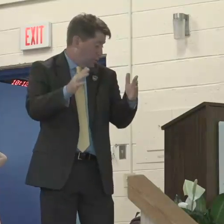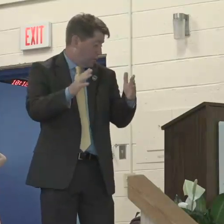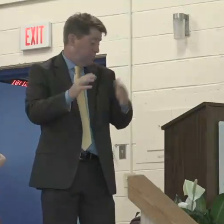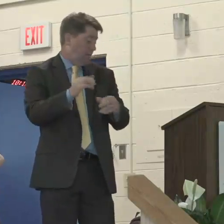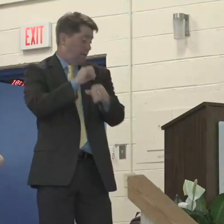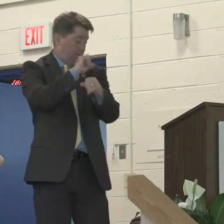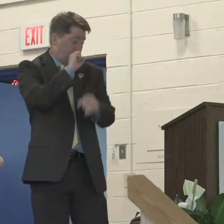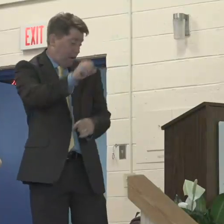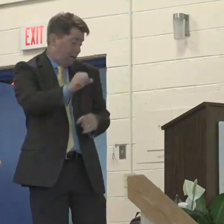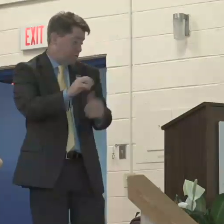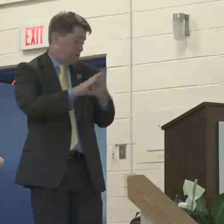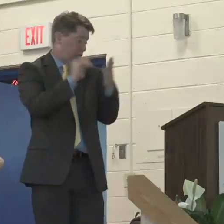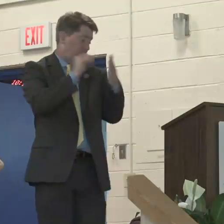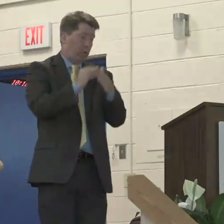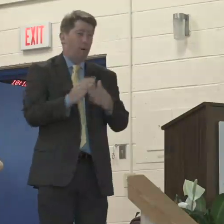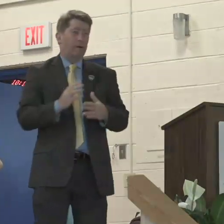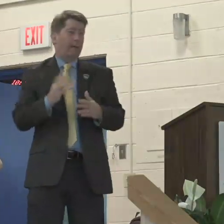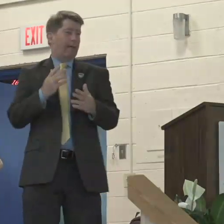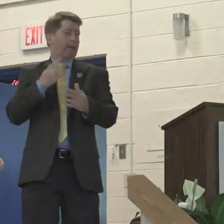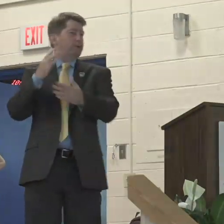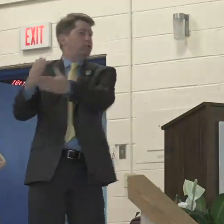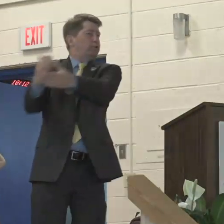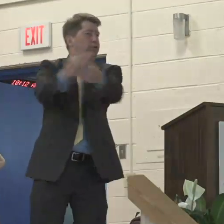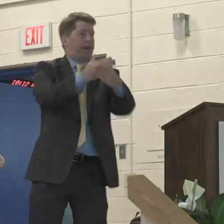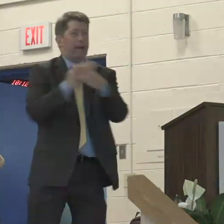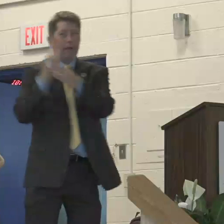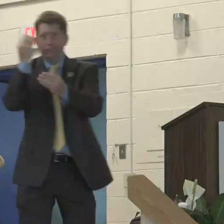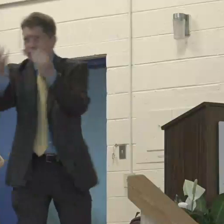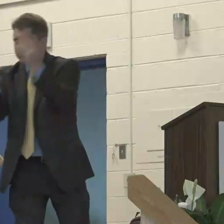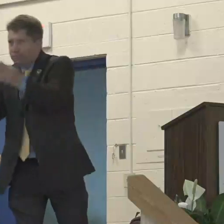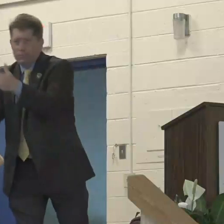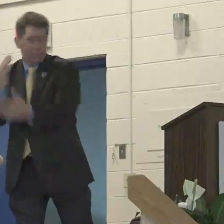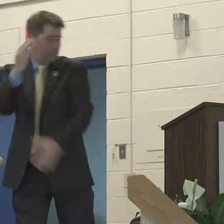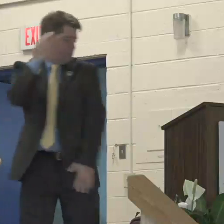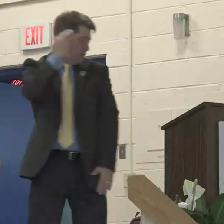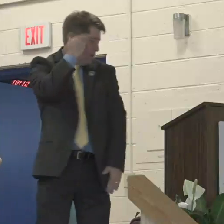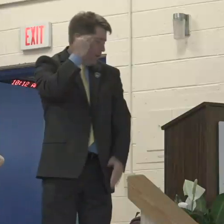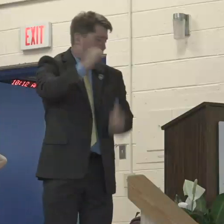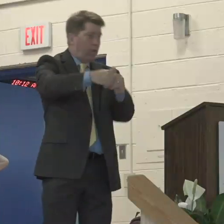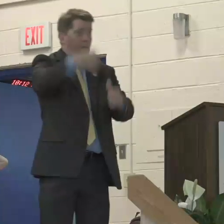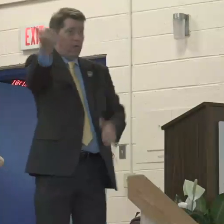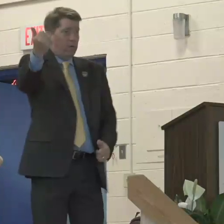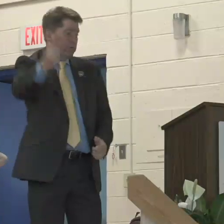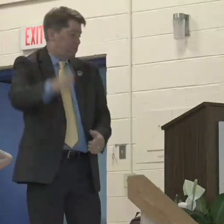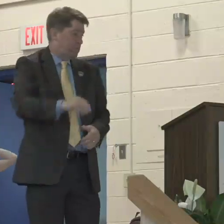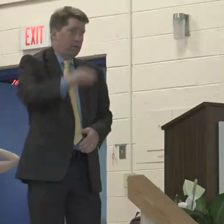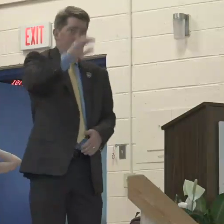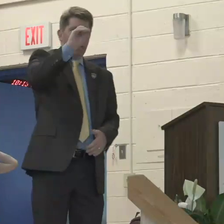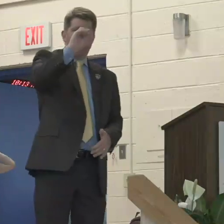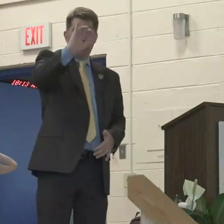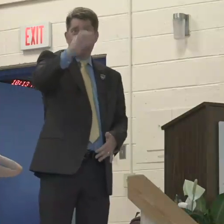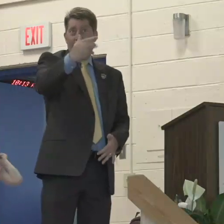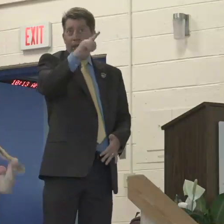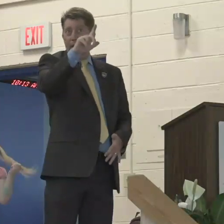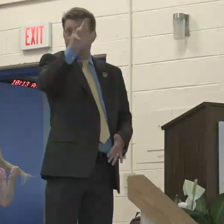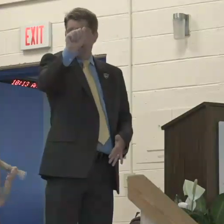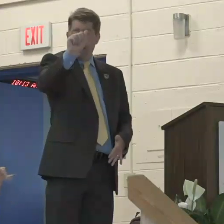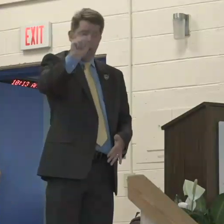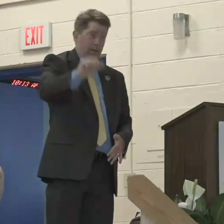for being a diligent student that loves to learn and share knowledge with others. And this goes to